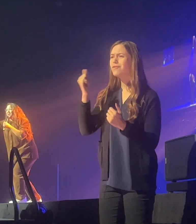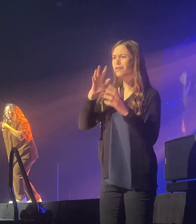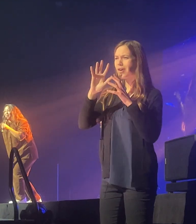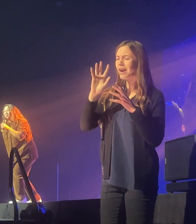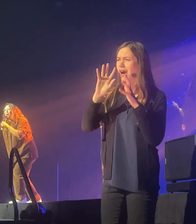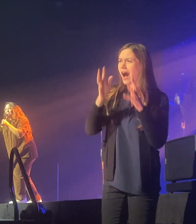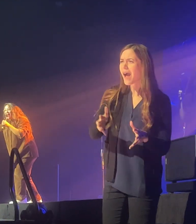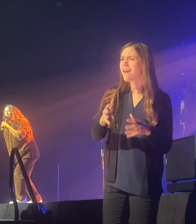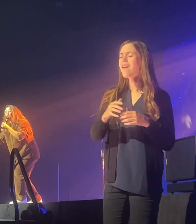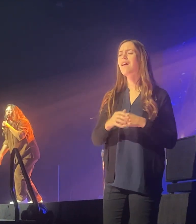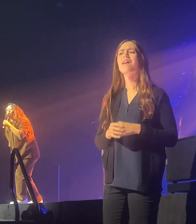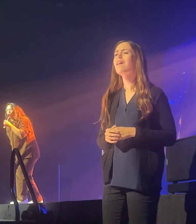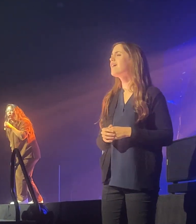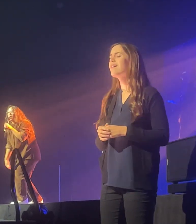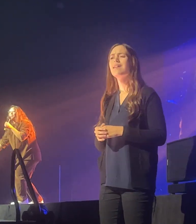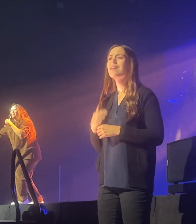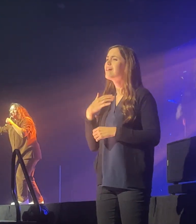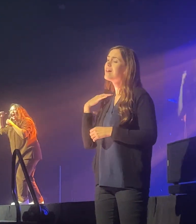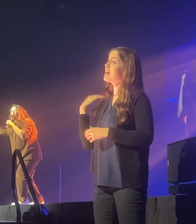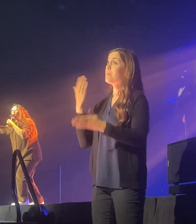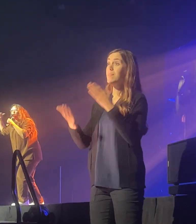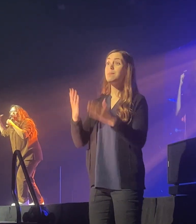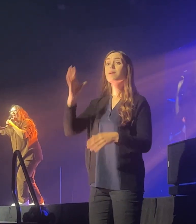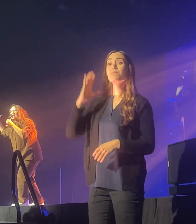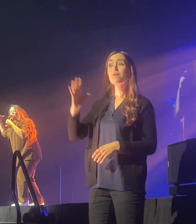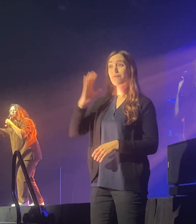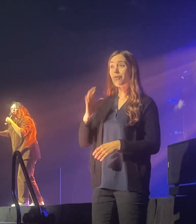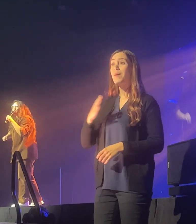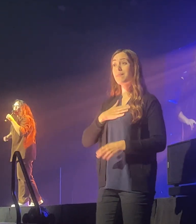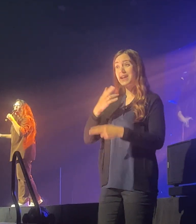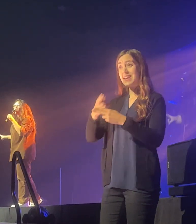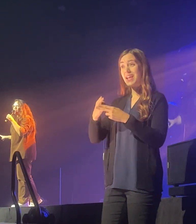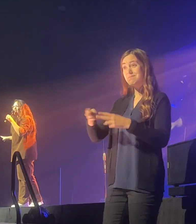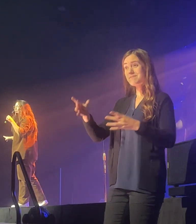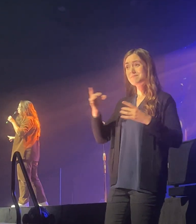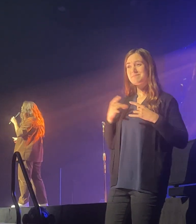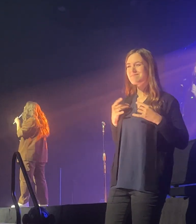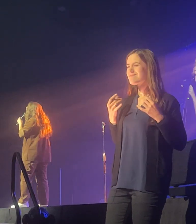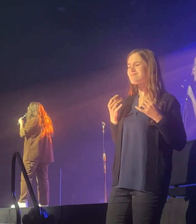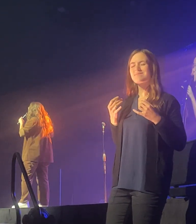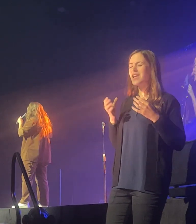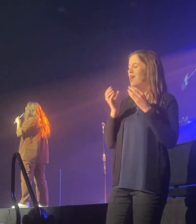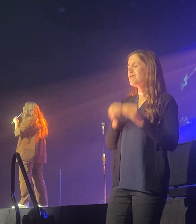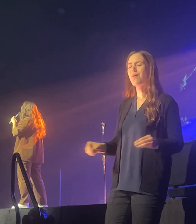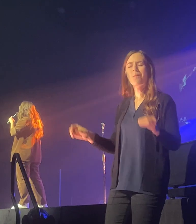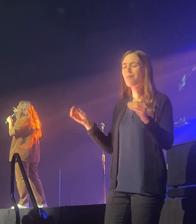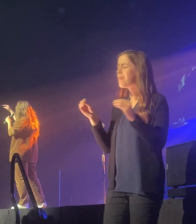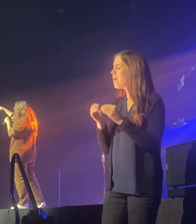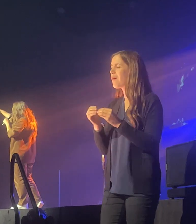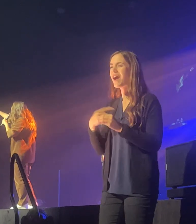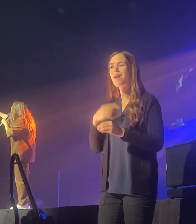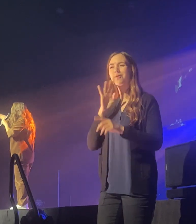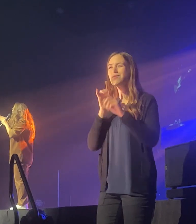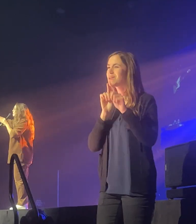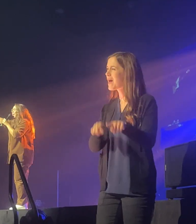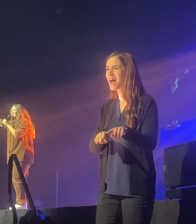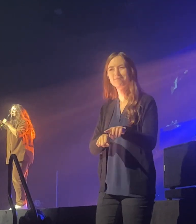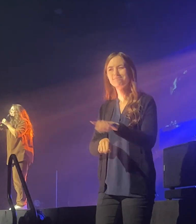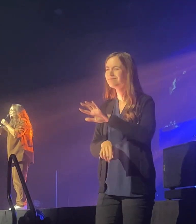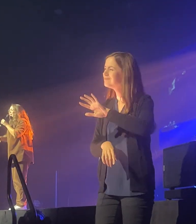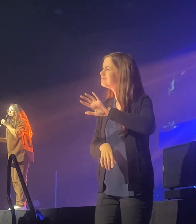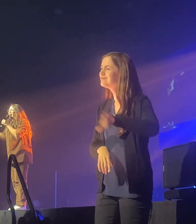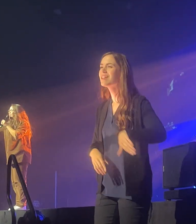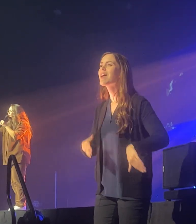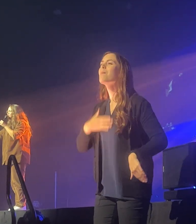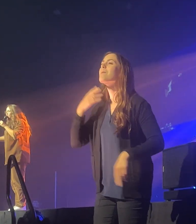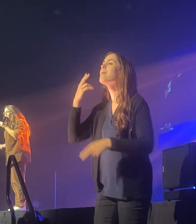remind them. Maybe those were my old names. But they're no longer the names that I will respond to. My name